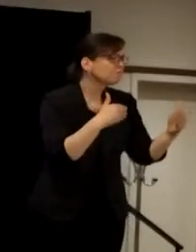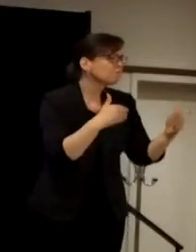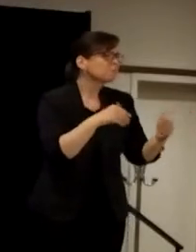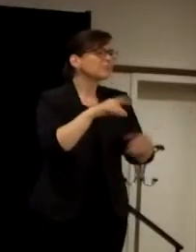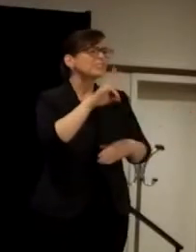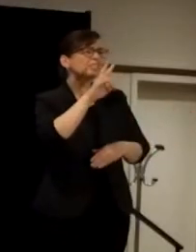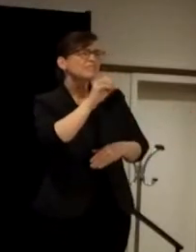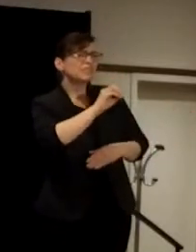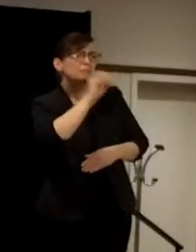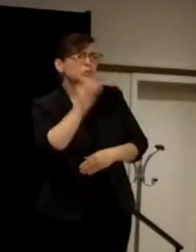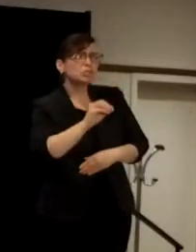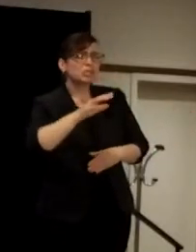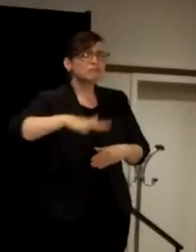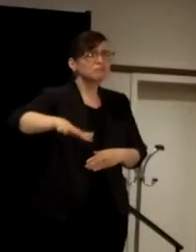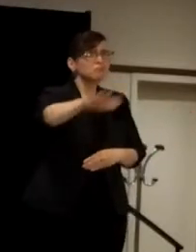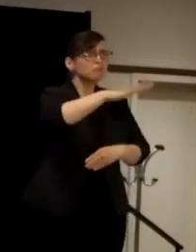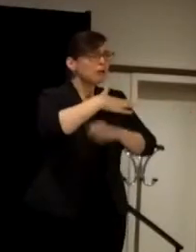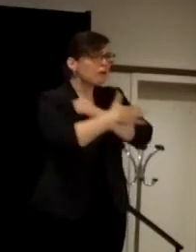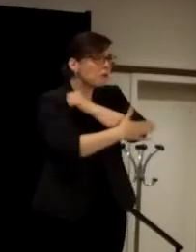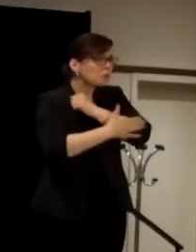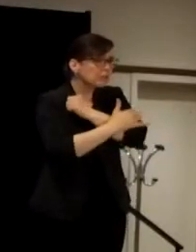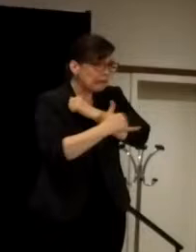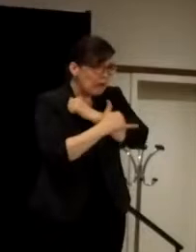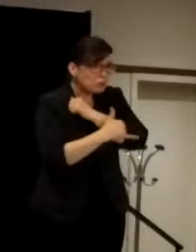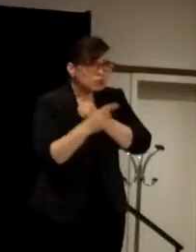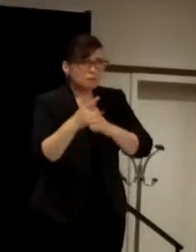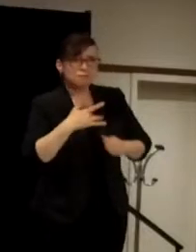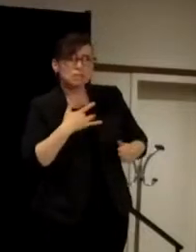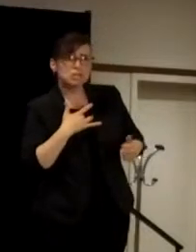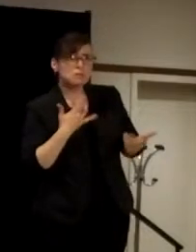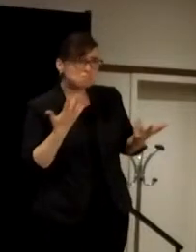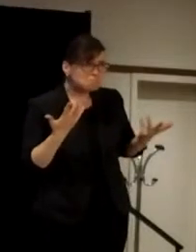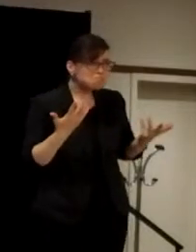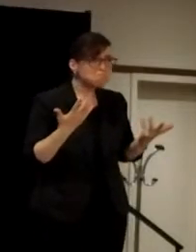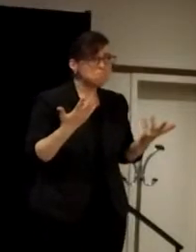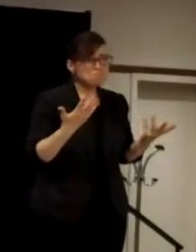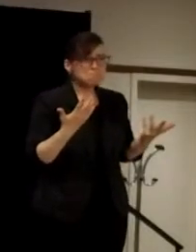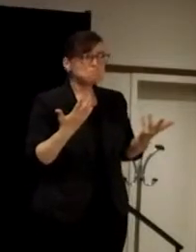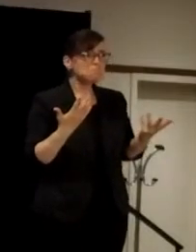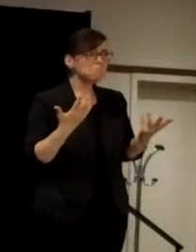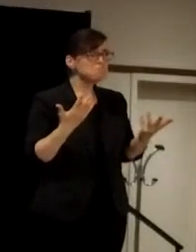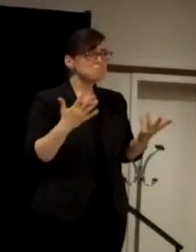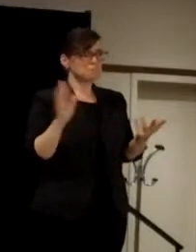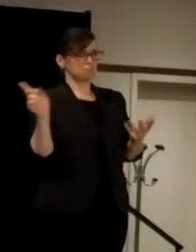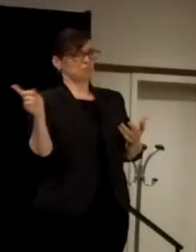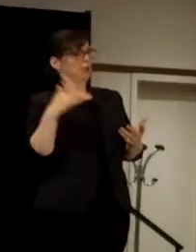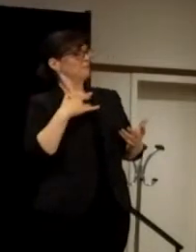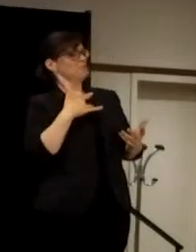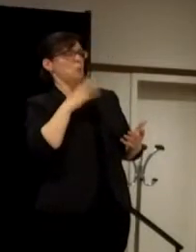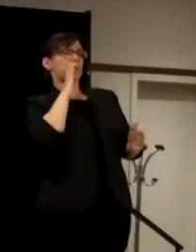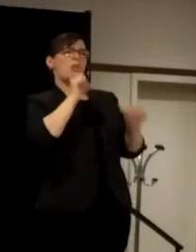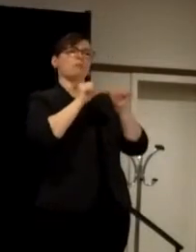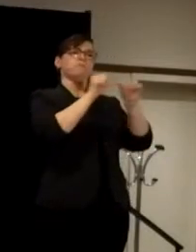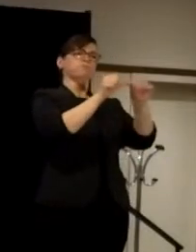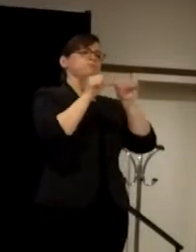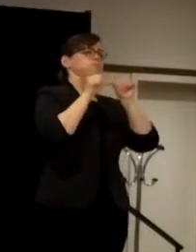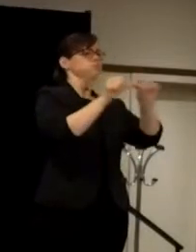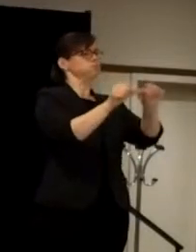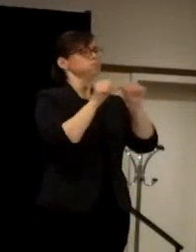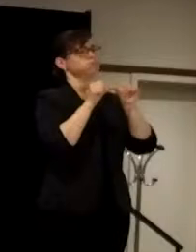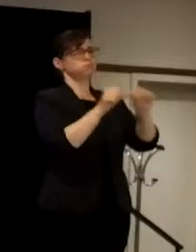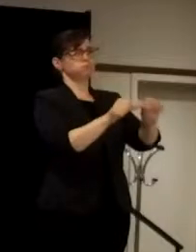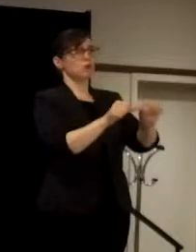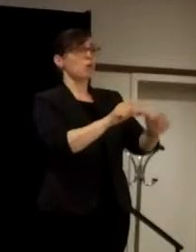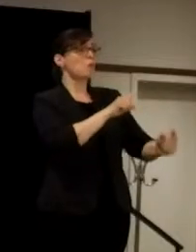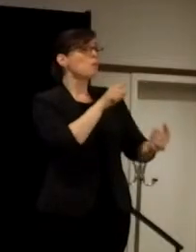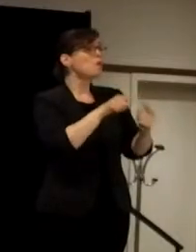happens when we do hit that 70% mark? Yeah, I think we keep going because as soon as the age groups open up, right, you're